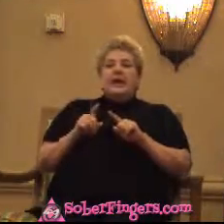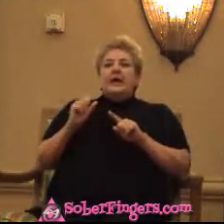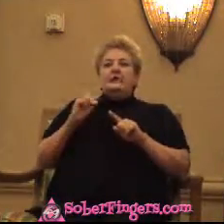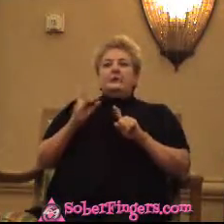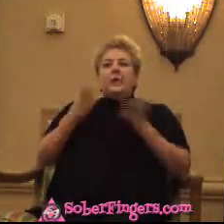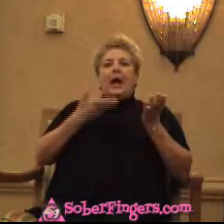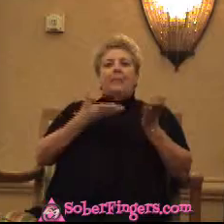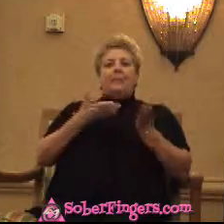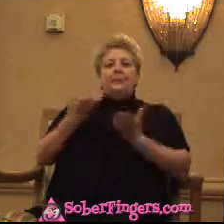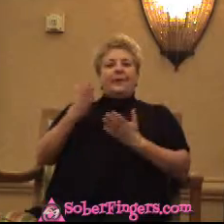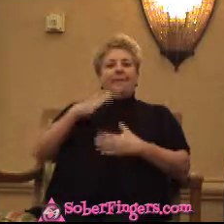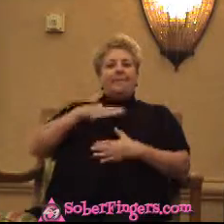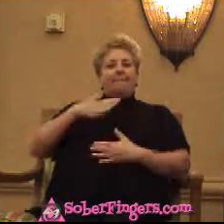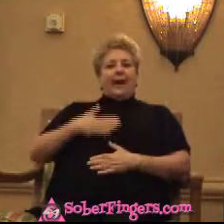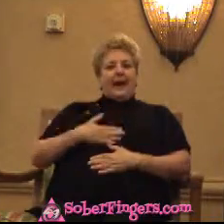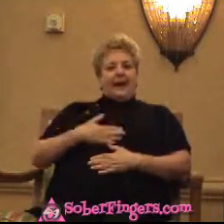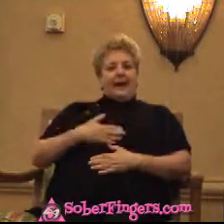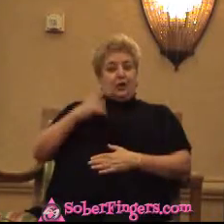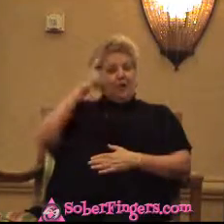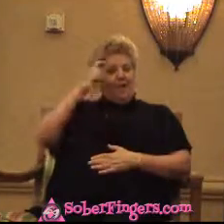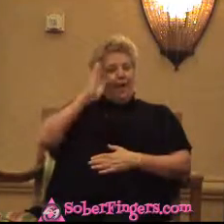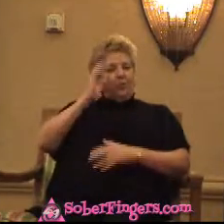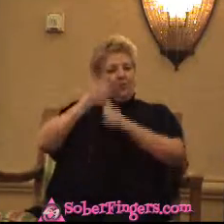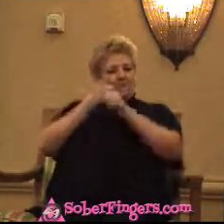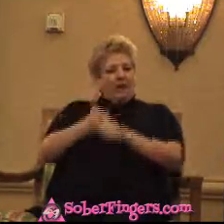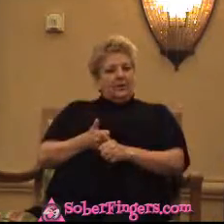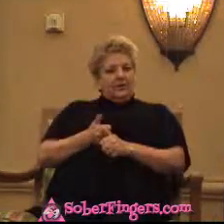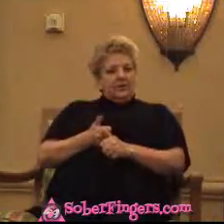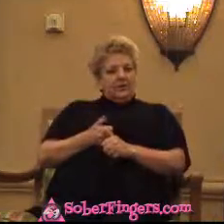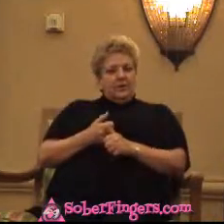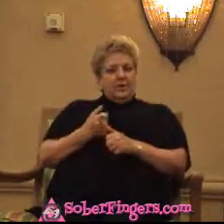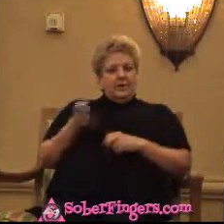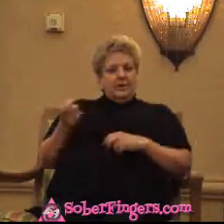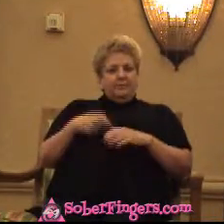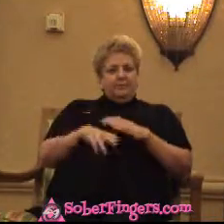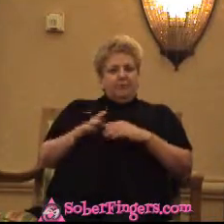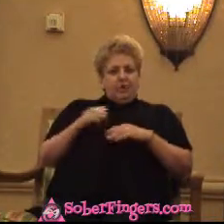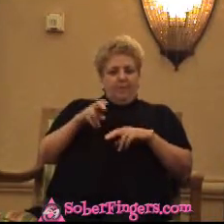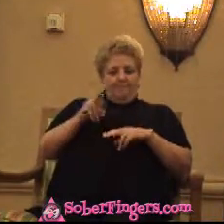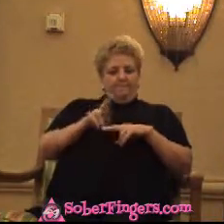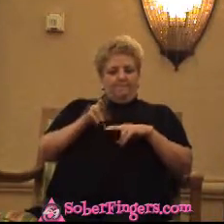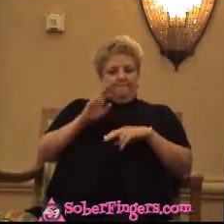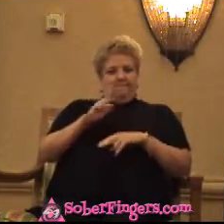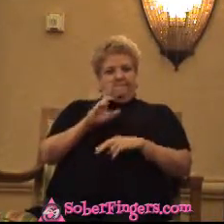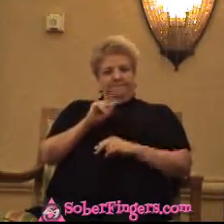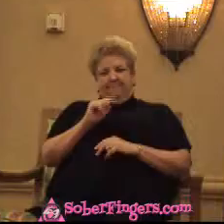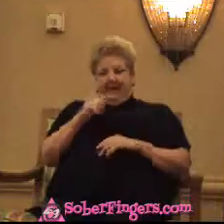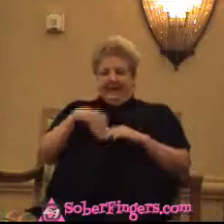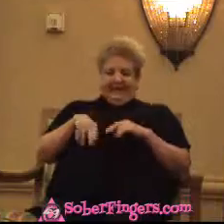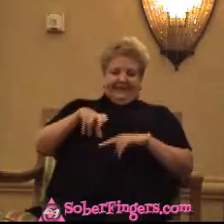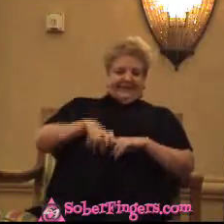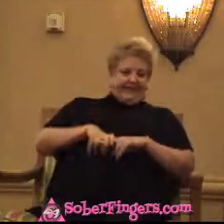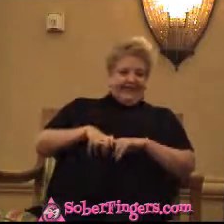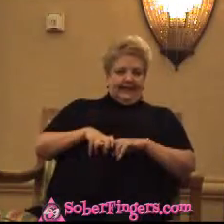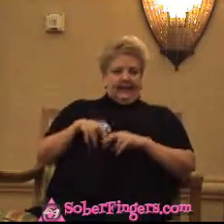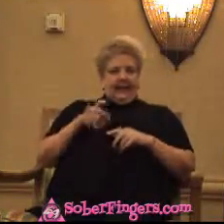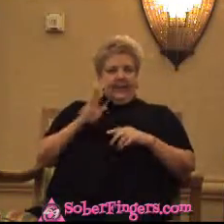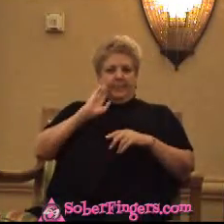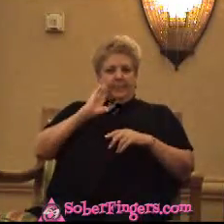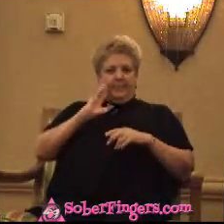mind will follow. Put your butt in the seat and get this program from osmosis. And I'm thinking, hey, I'm doing everything everybody else is doing. I'm going to all these meetings. I'm